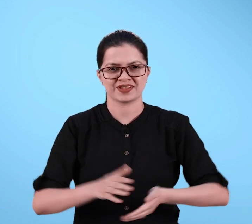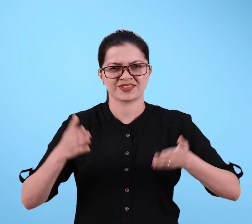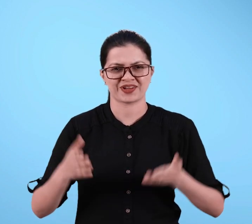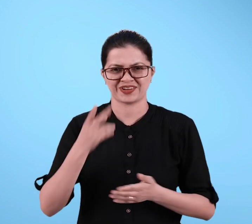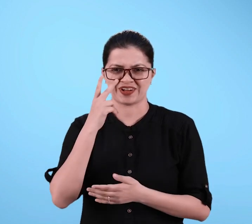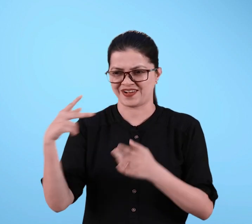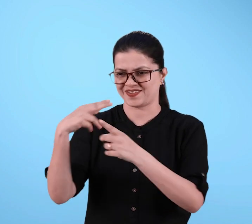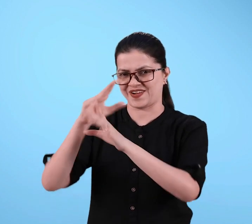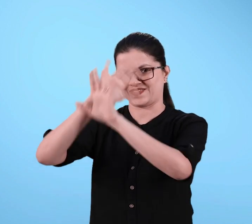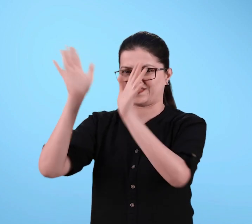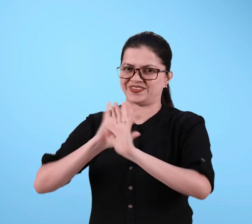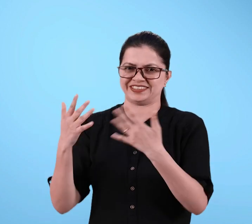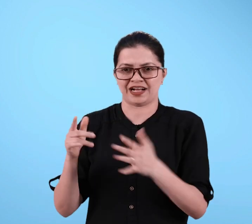3.12c. B.